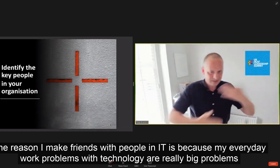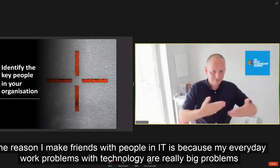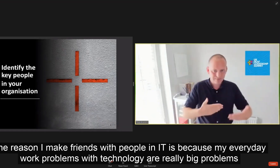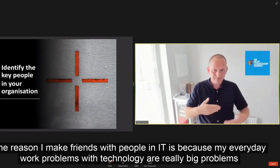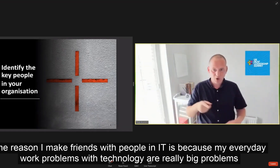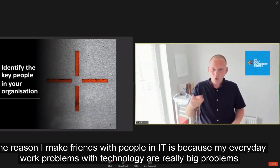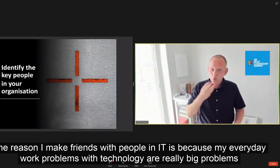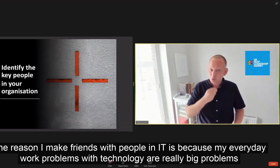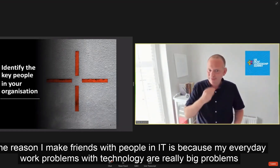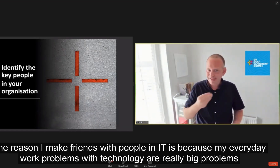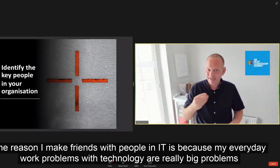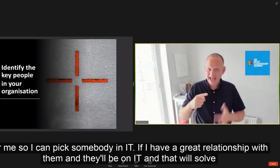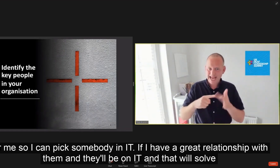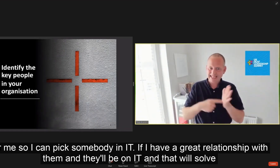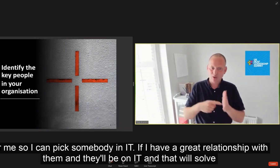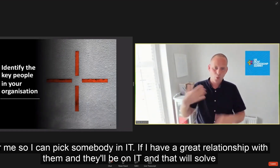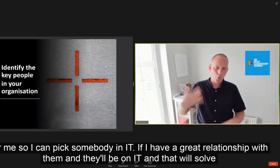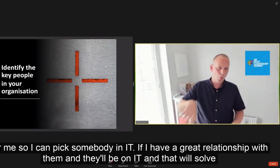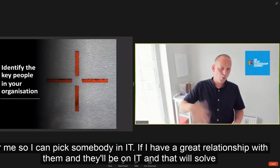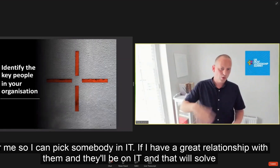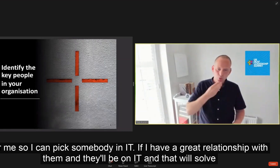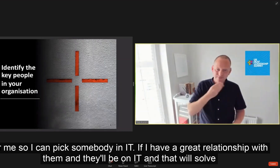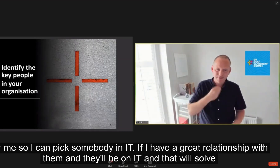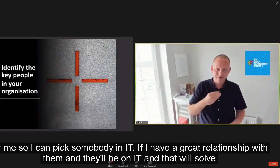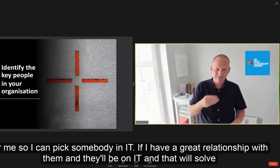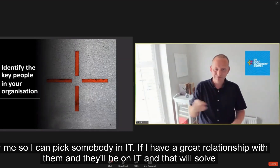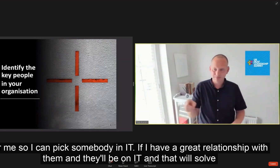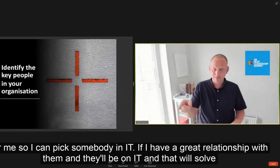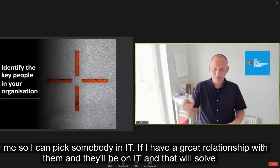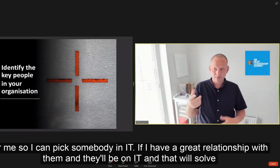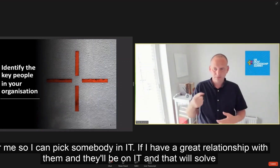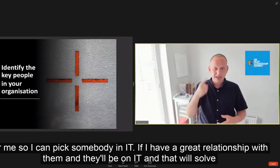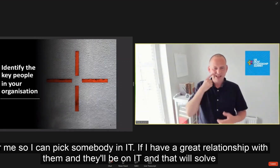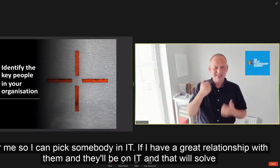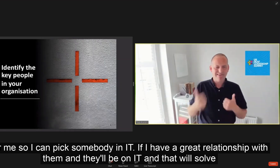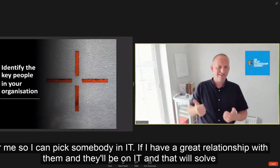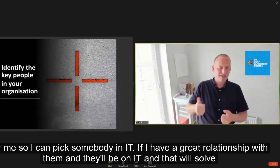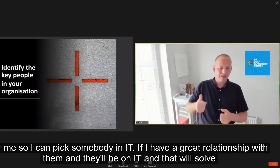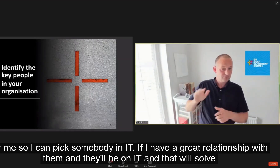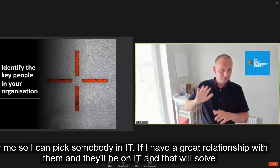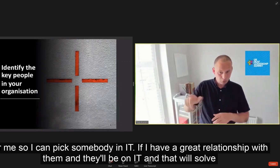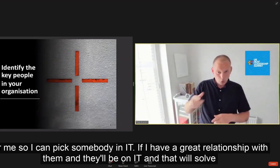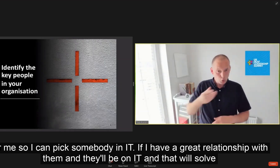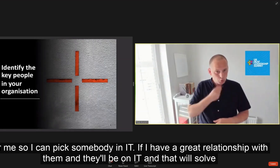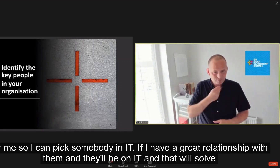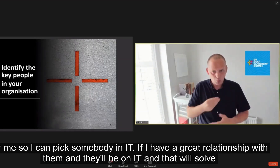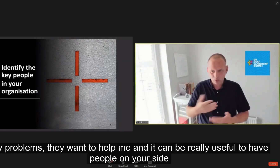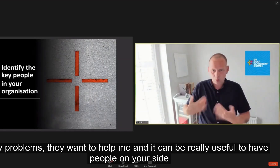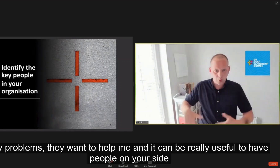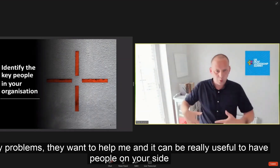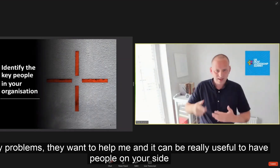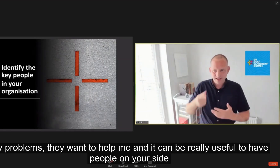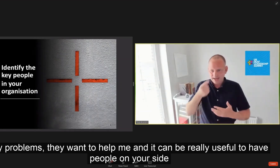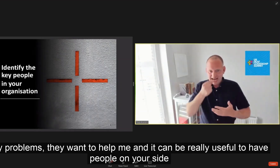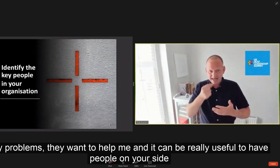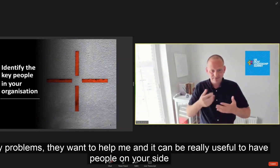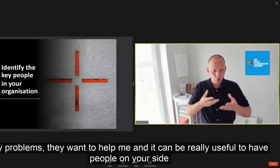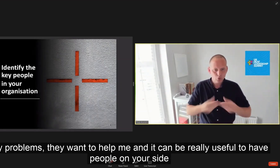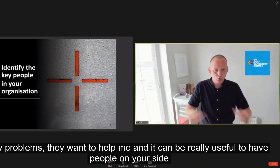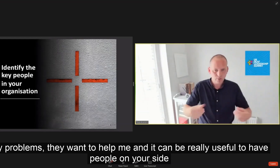big problems for me. So I can text somebody in IT if I have a great relationship with them, and they'll be on it and they'll solve my problems. They want to help me, and